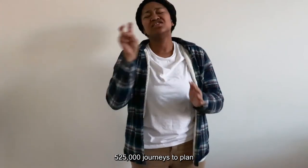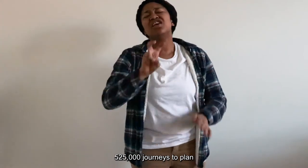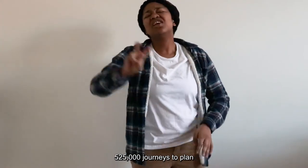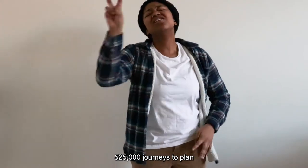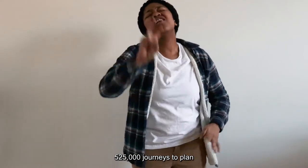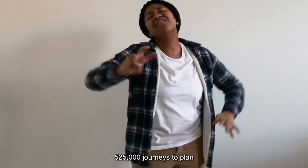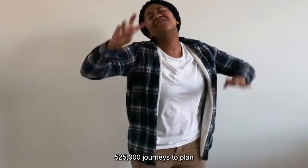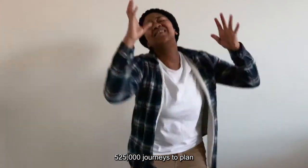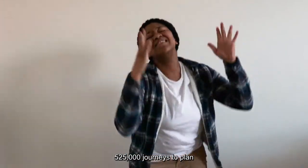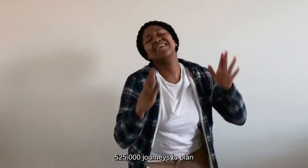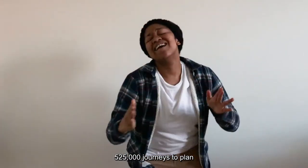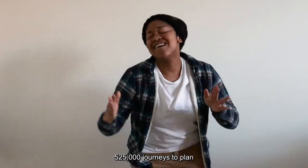moments